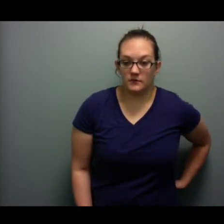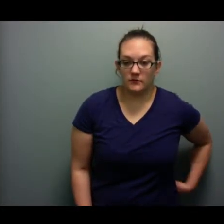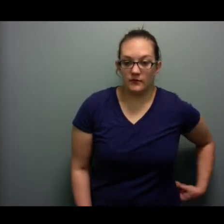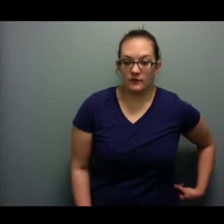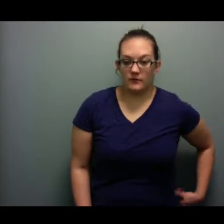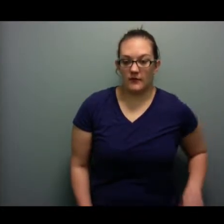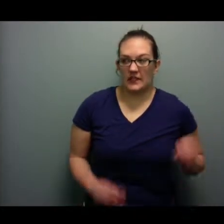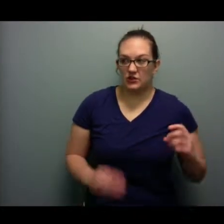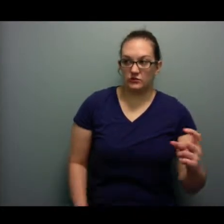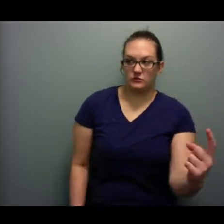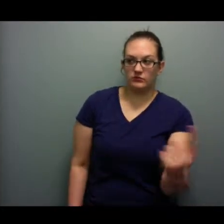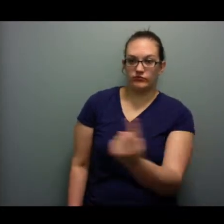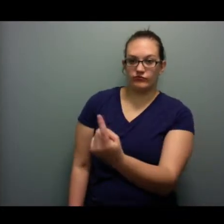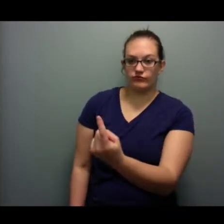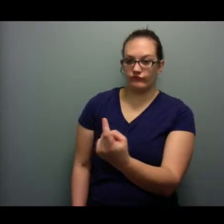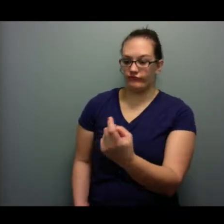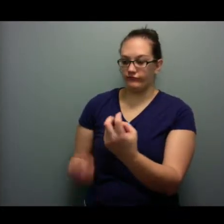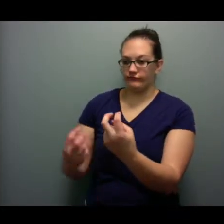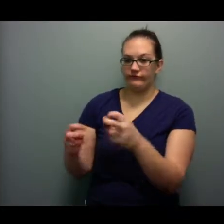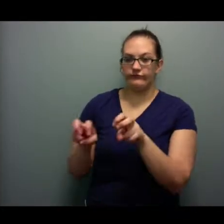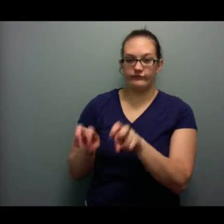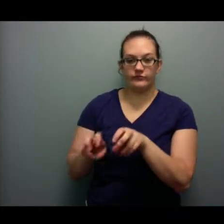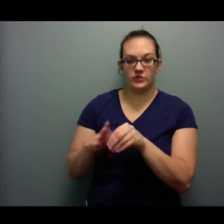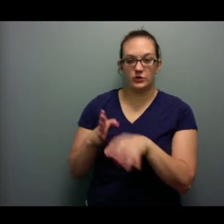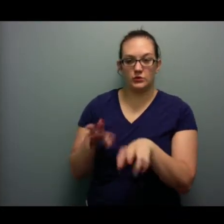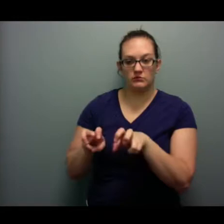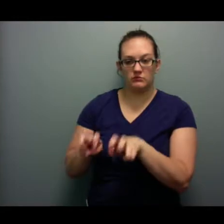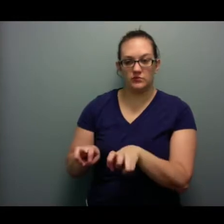When you're ready, go ahead and share.